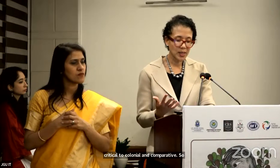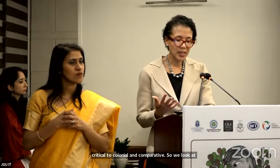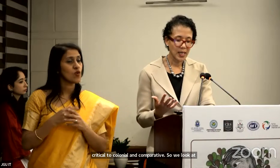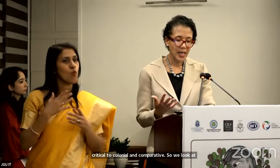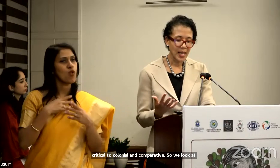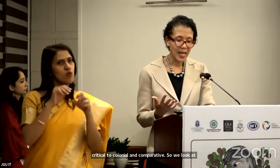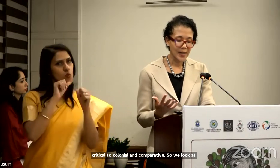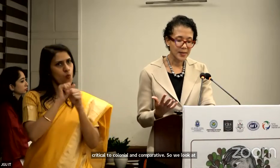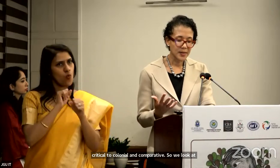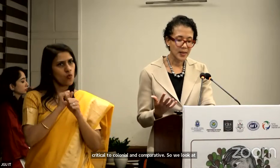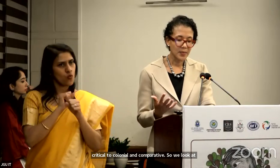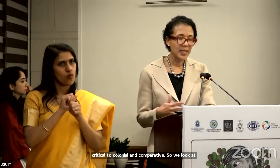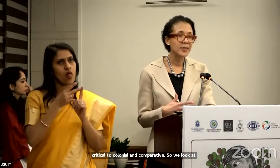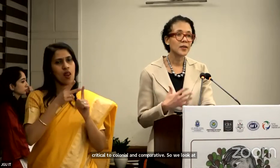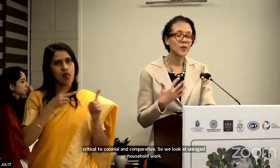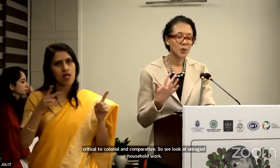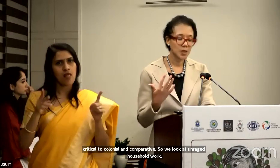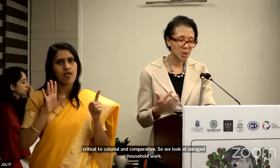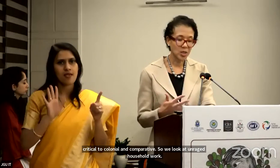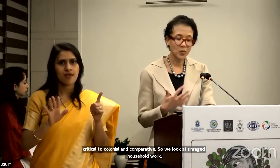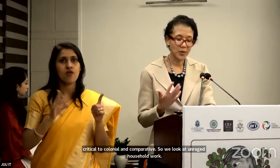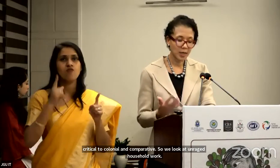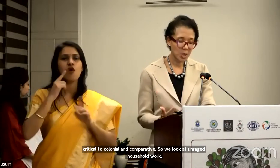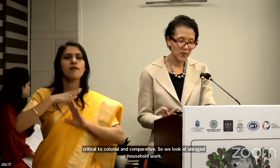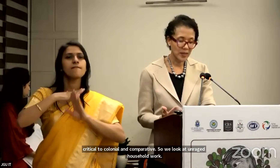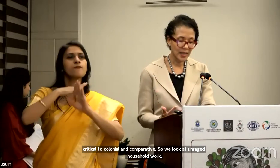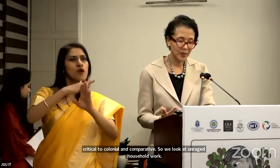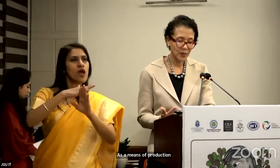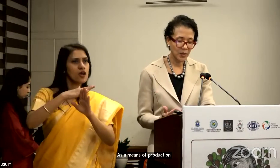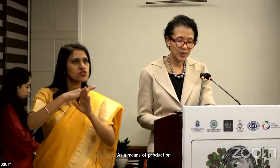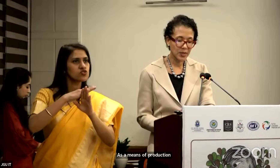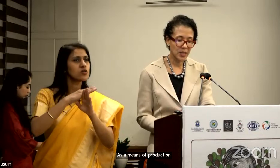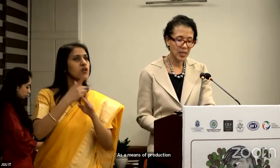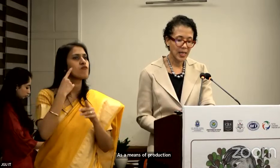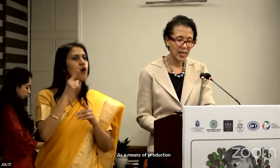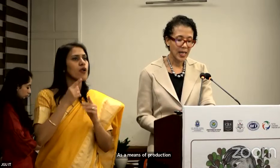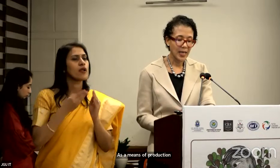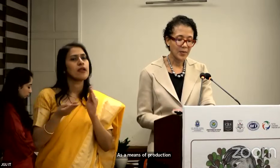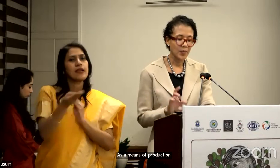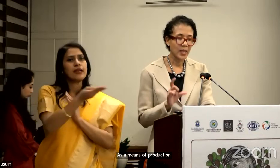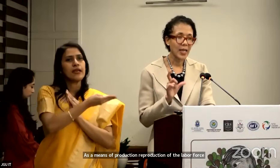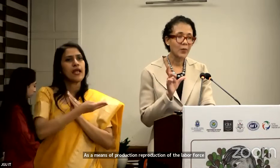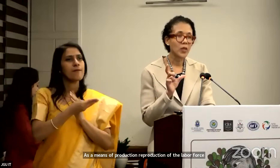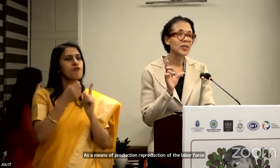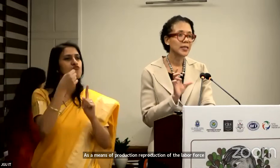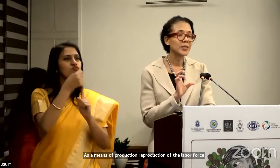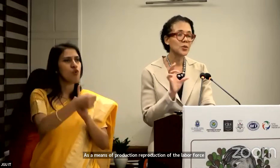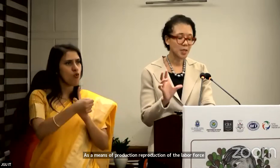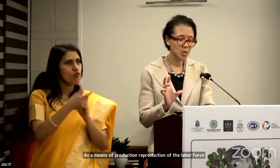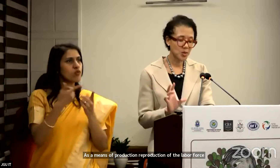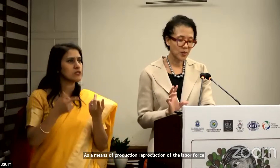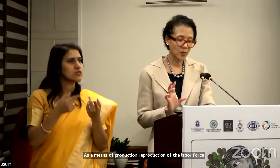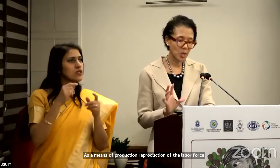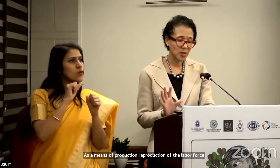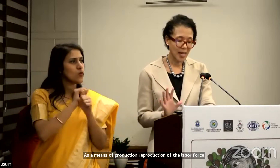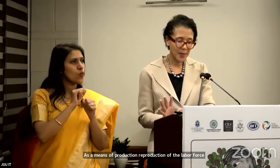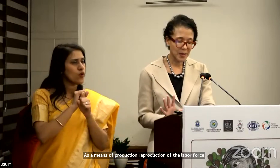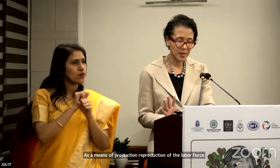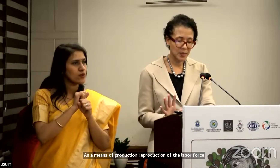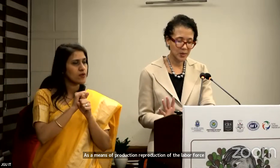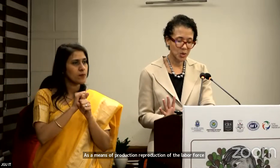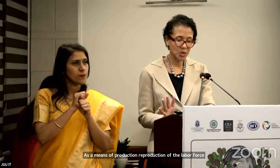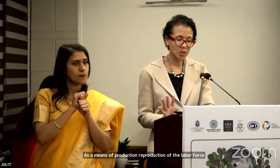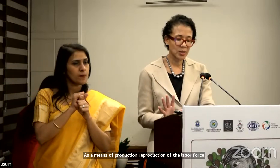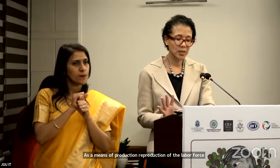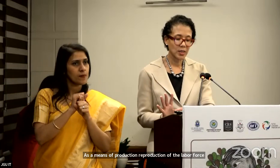work as a means of production and reproduction of the labor force. We look at intersections with racial